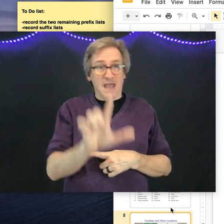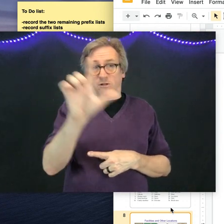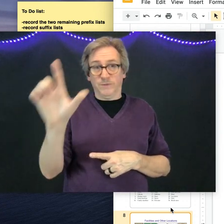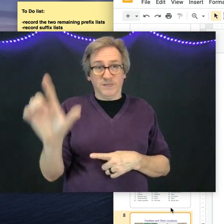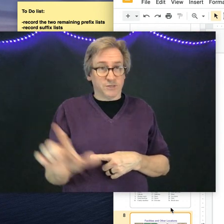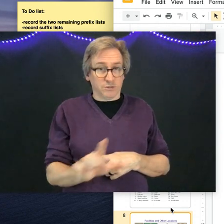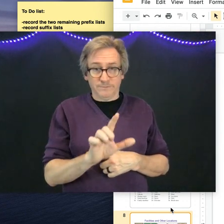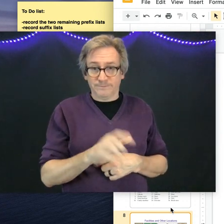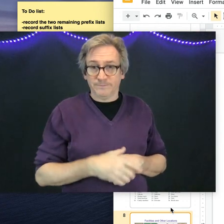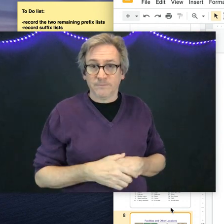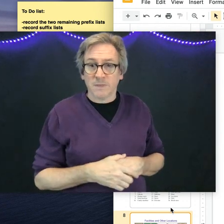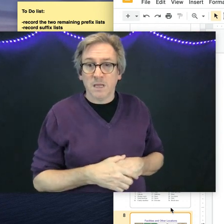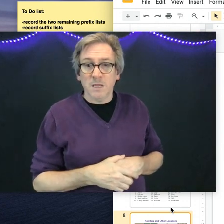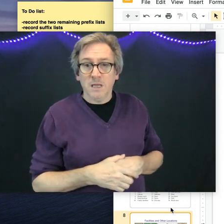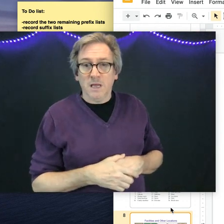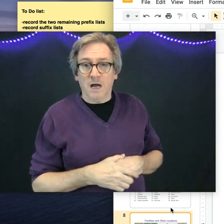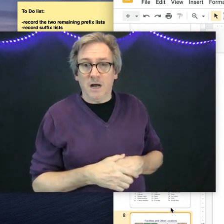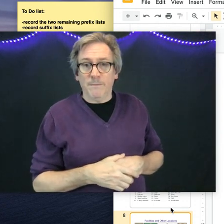Just an L doing a circle.